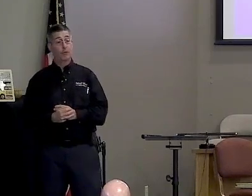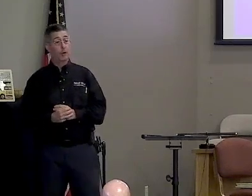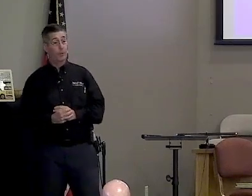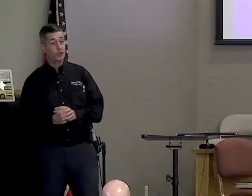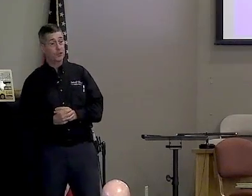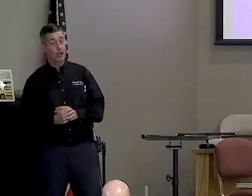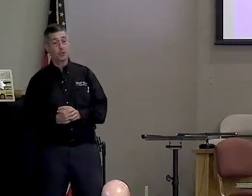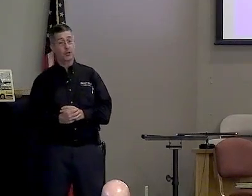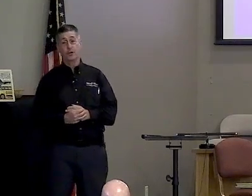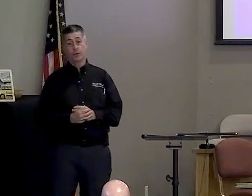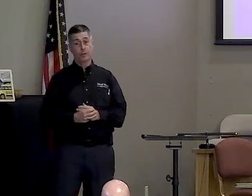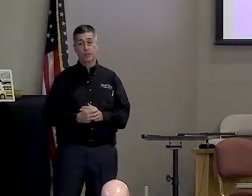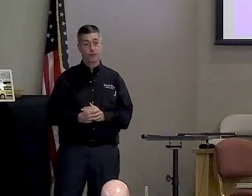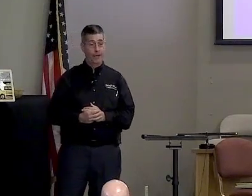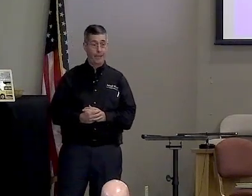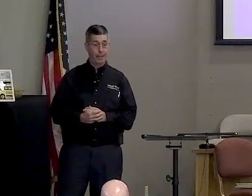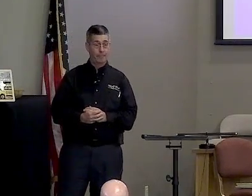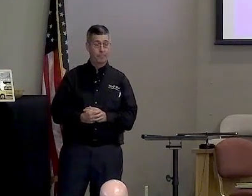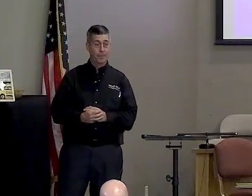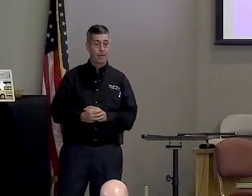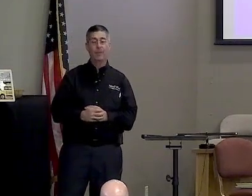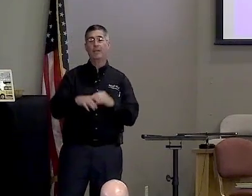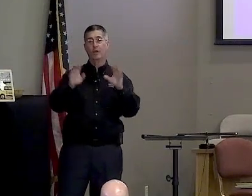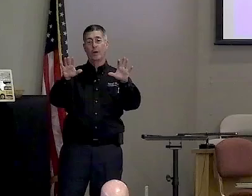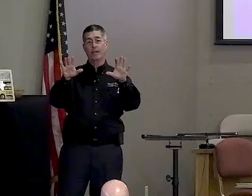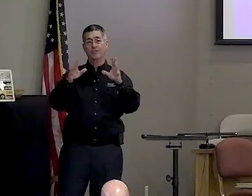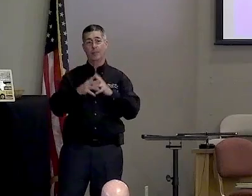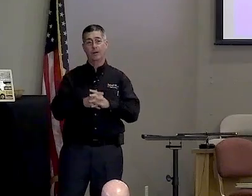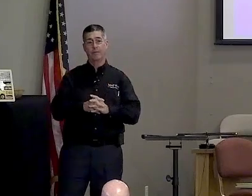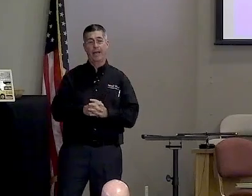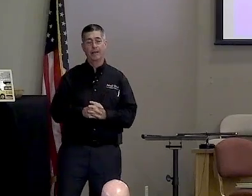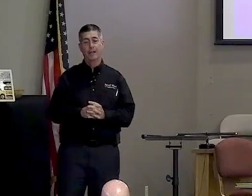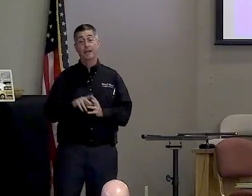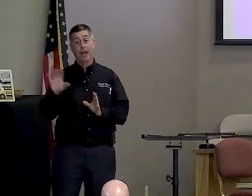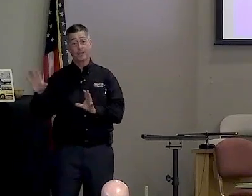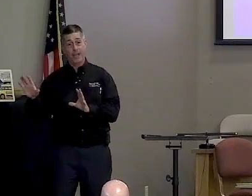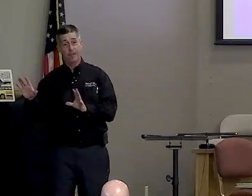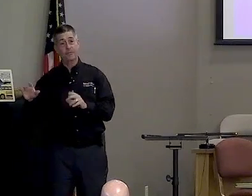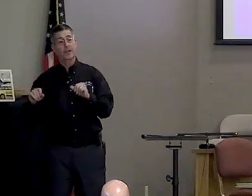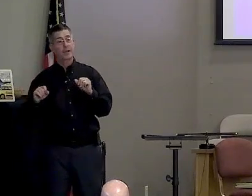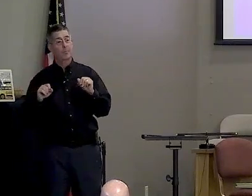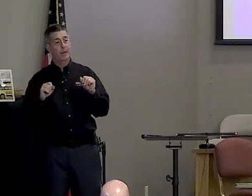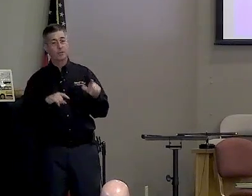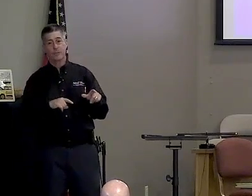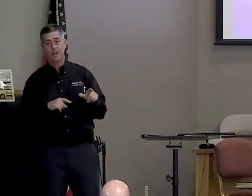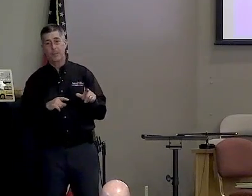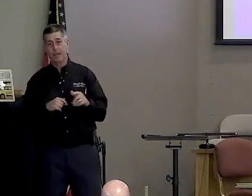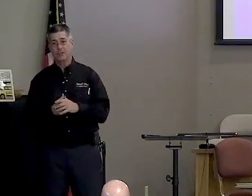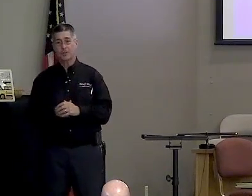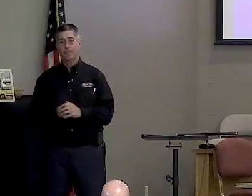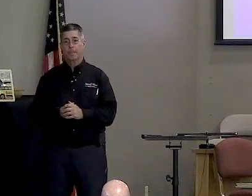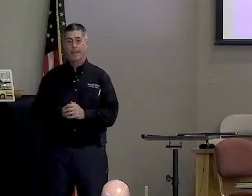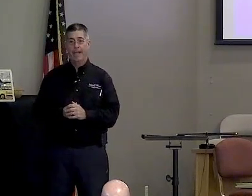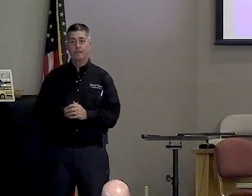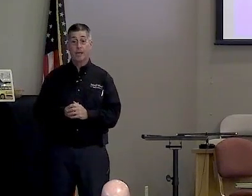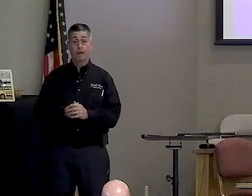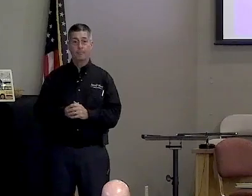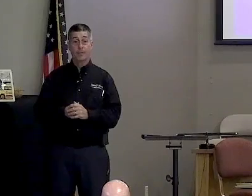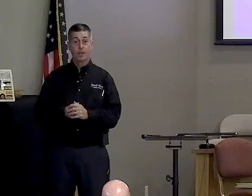know a person's culture, you don't know what they're thinking. Let me give you a quick example of that. Not deaf, but I was in the Philippines. And, you know,